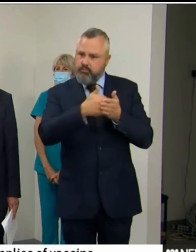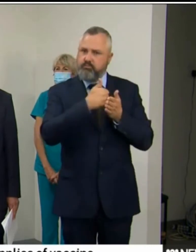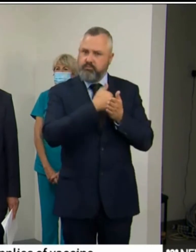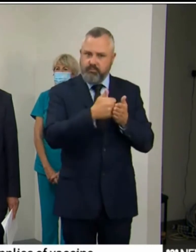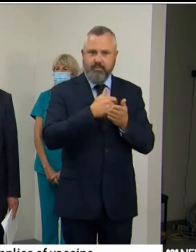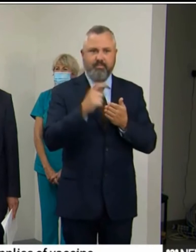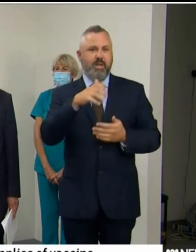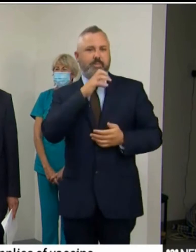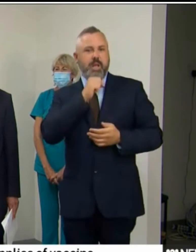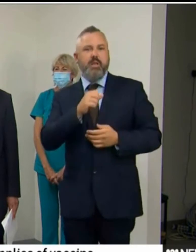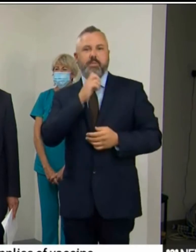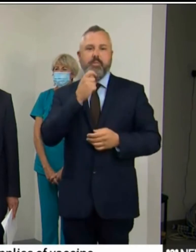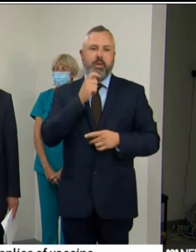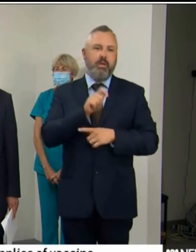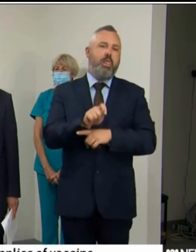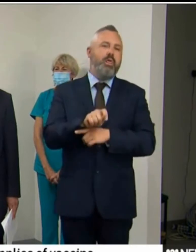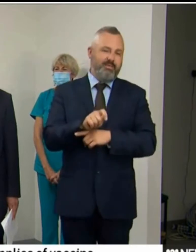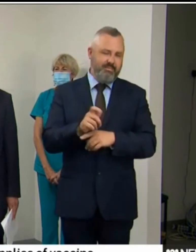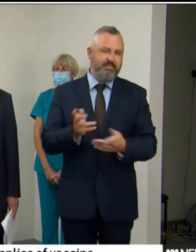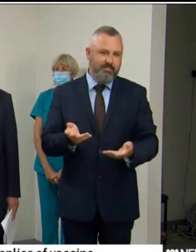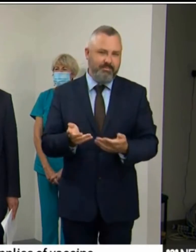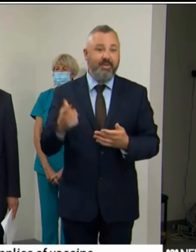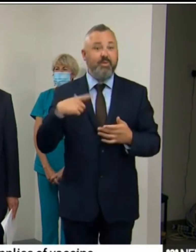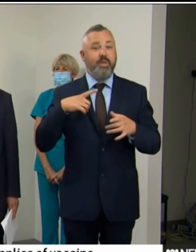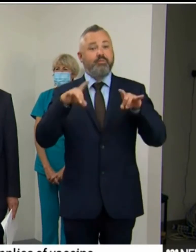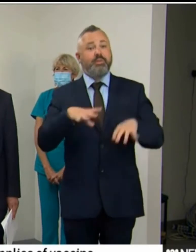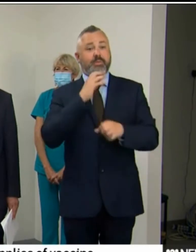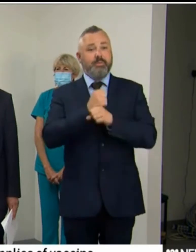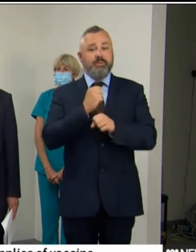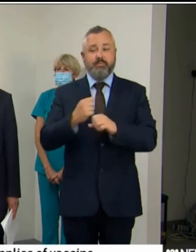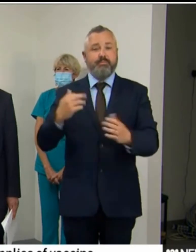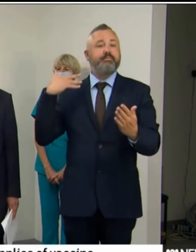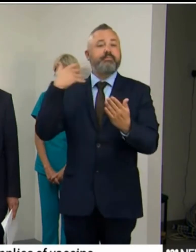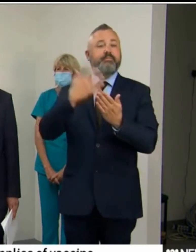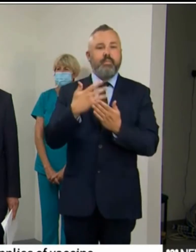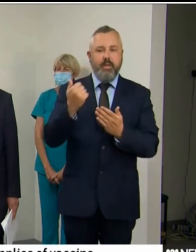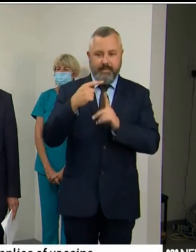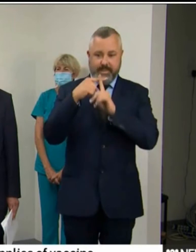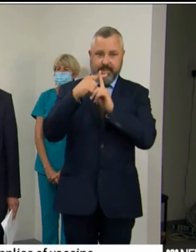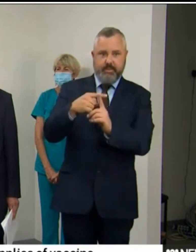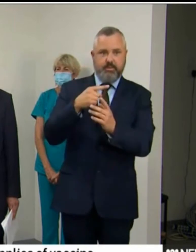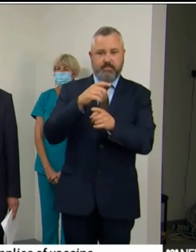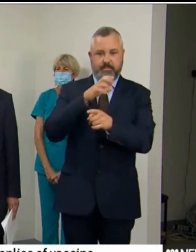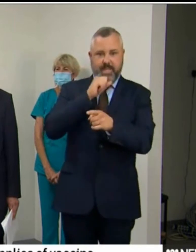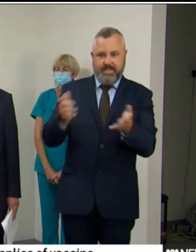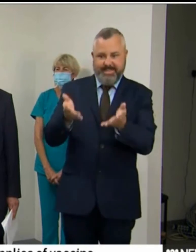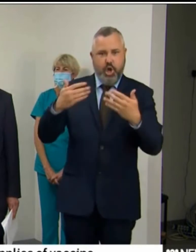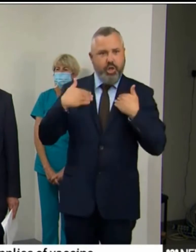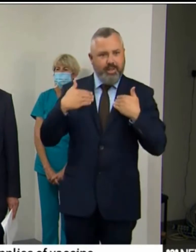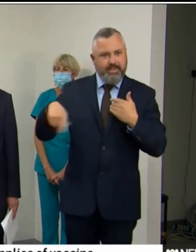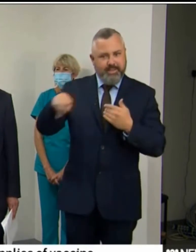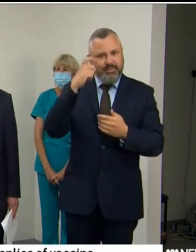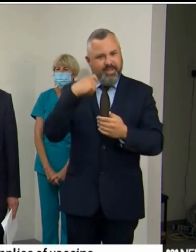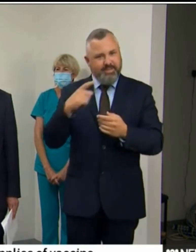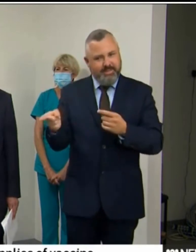is why Australian governments across a long period of years now have had specific men's health strategies to encourage men to keep up to